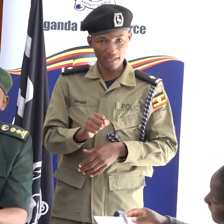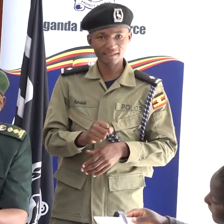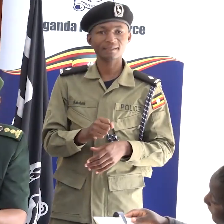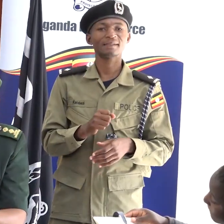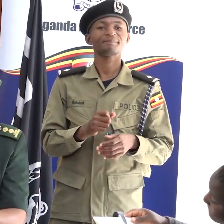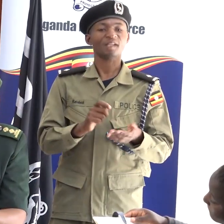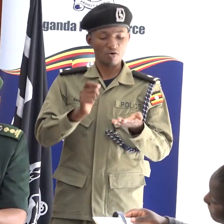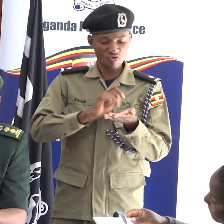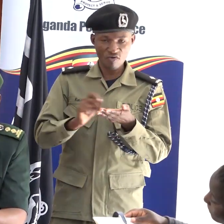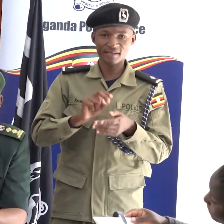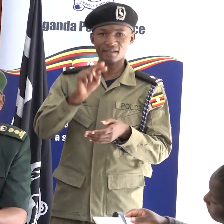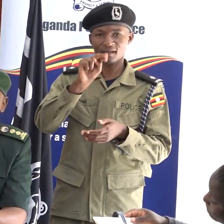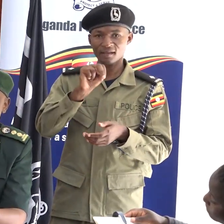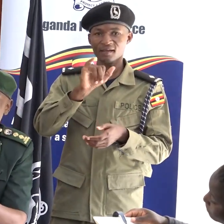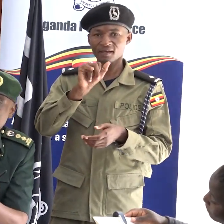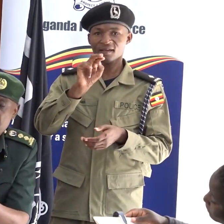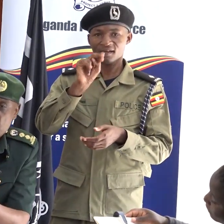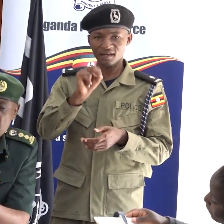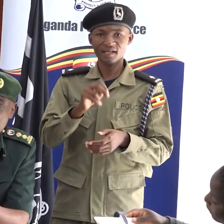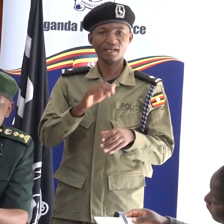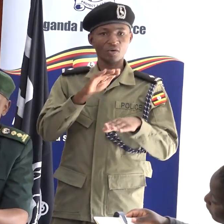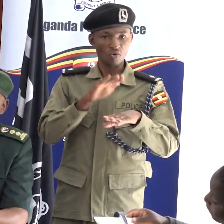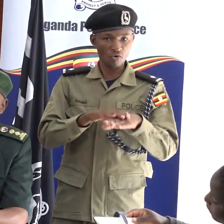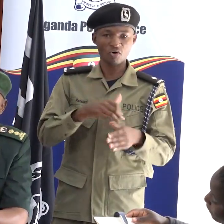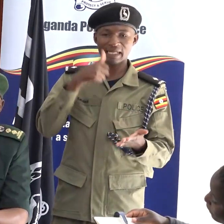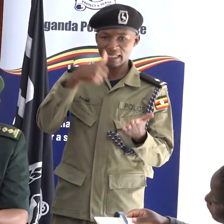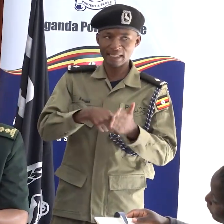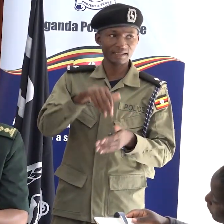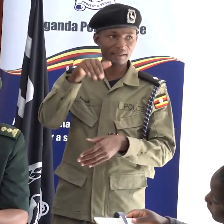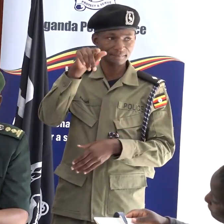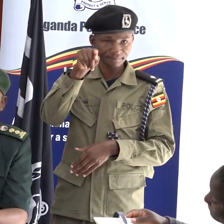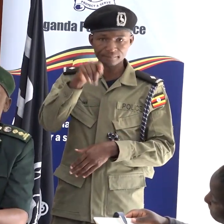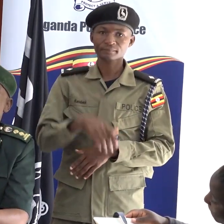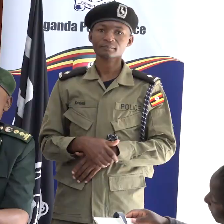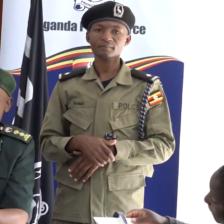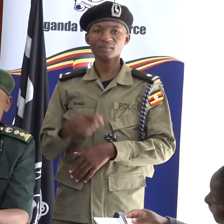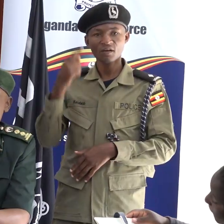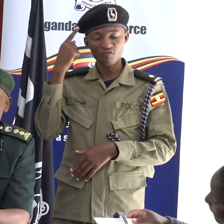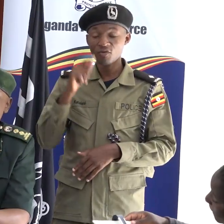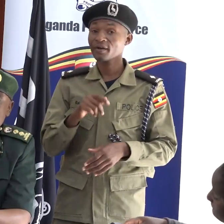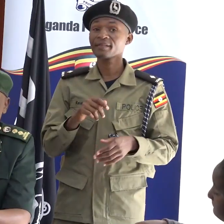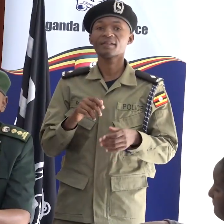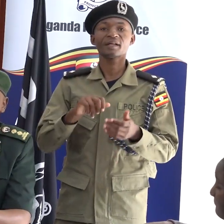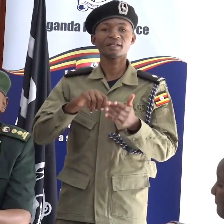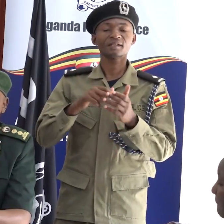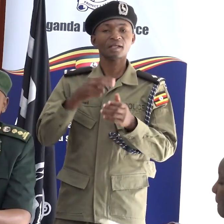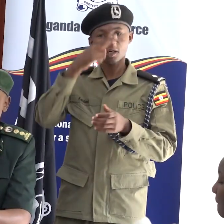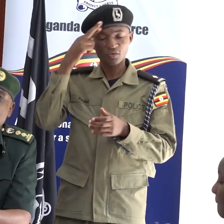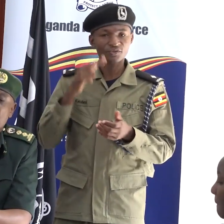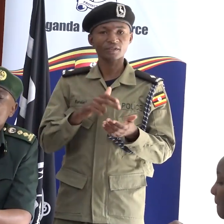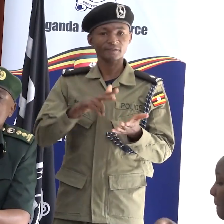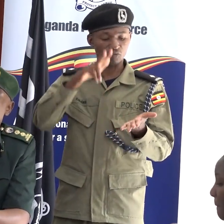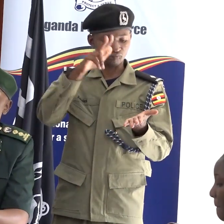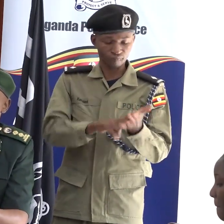his NIN for purposes of verification and for purposes of confirmation in case we have